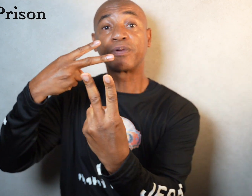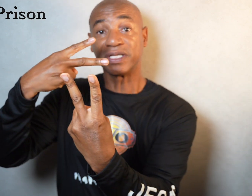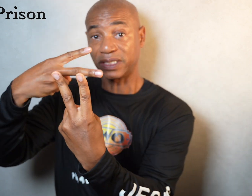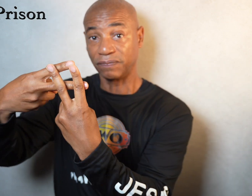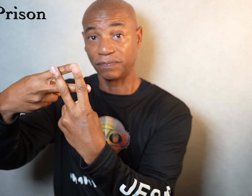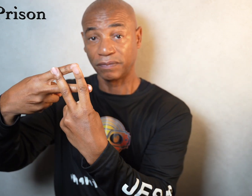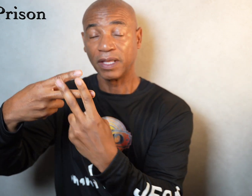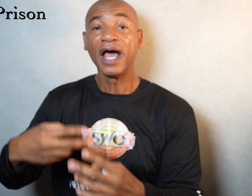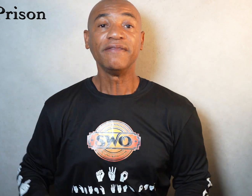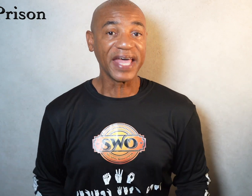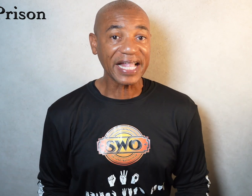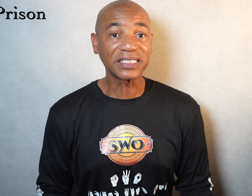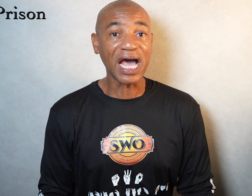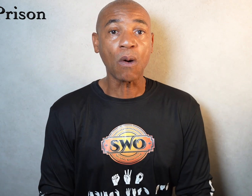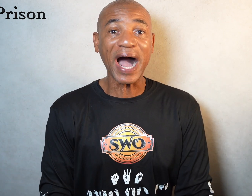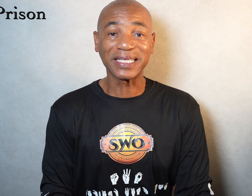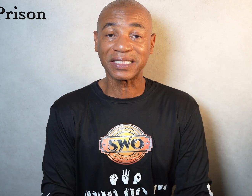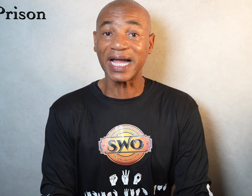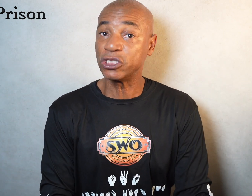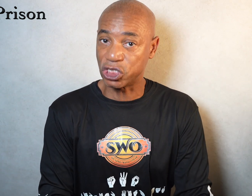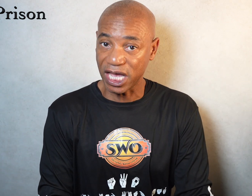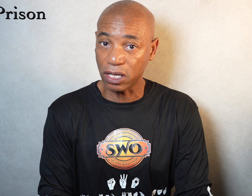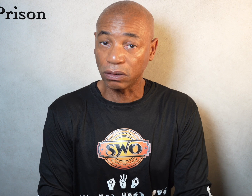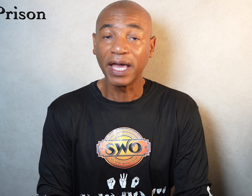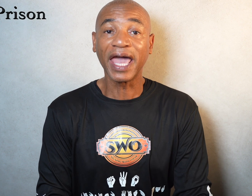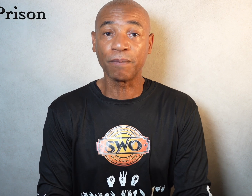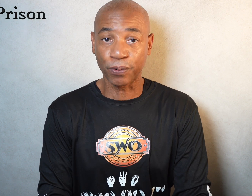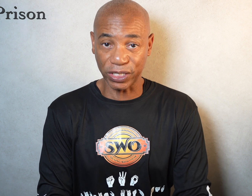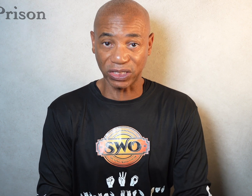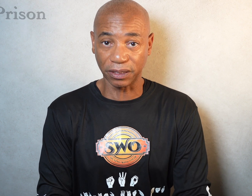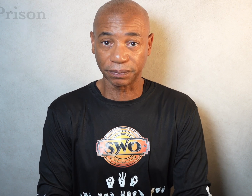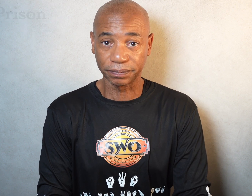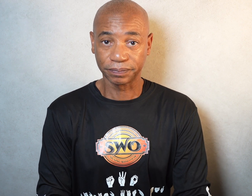prison. That is how I sign jail and prison.